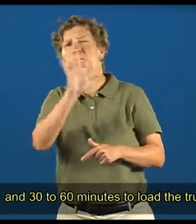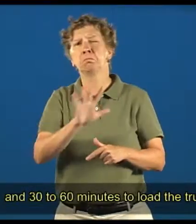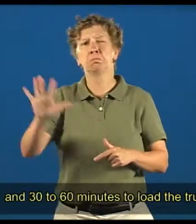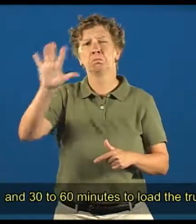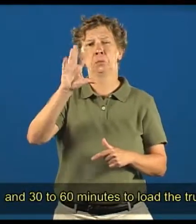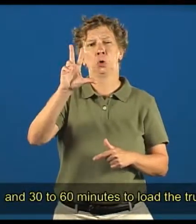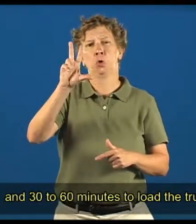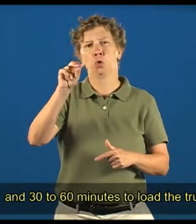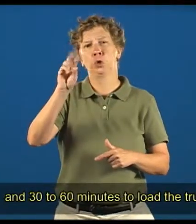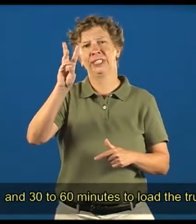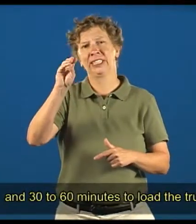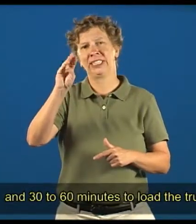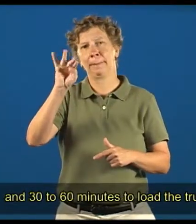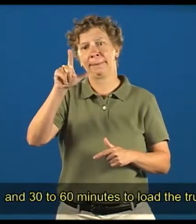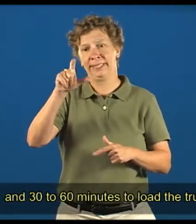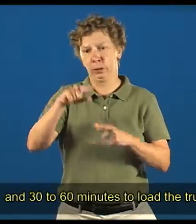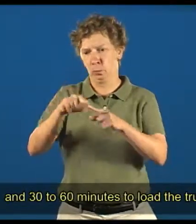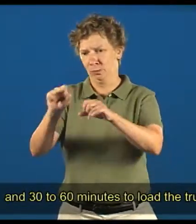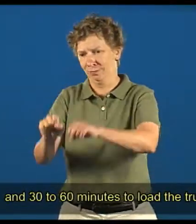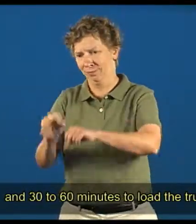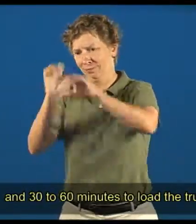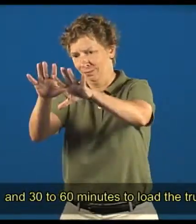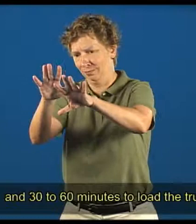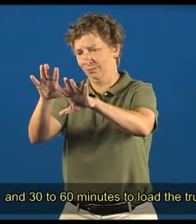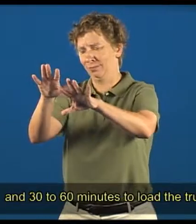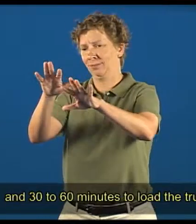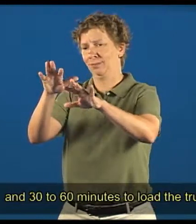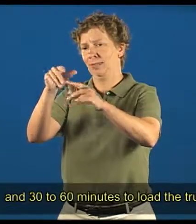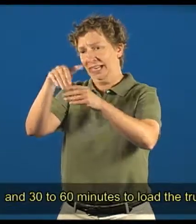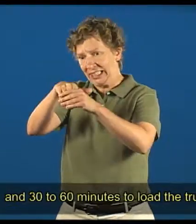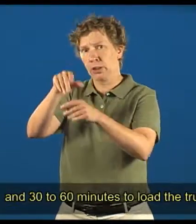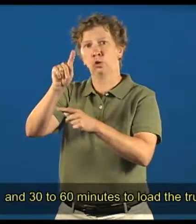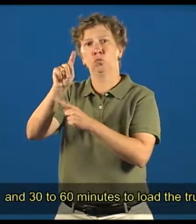and 30 to 60 minutes to load the truck.